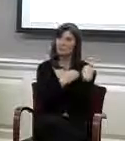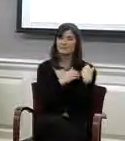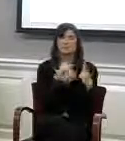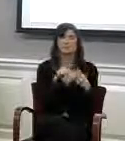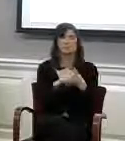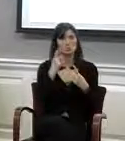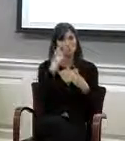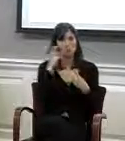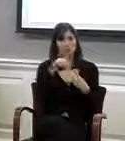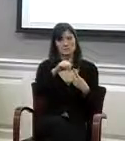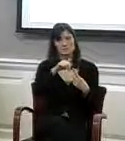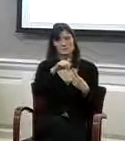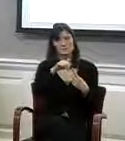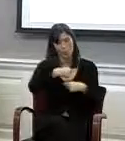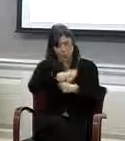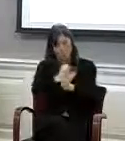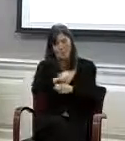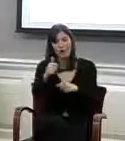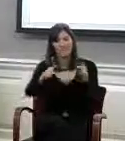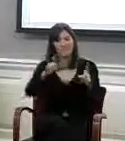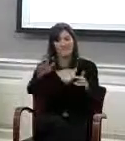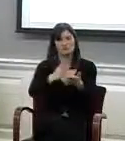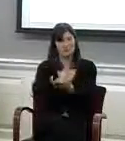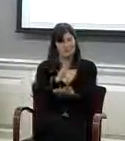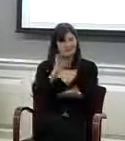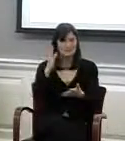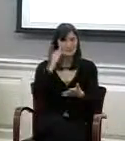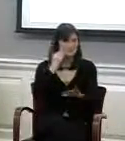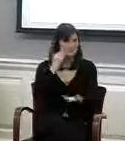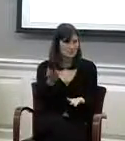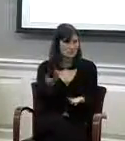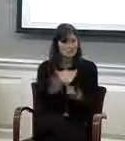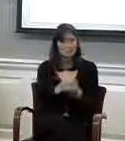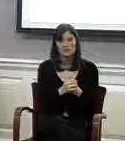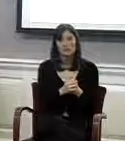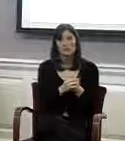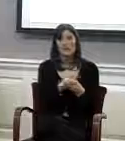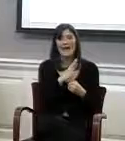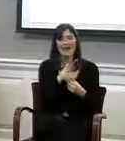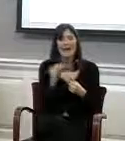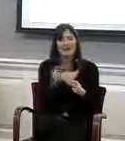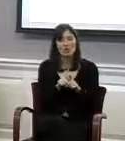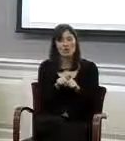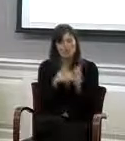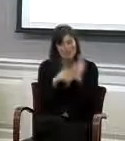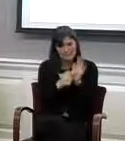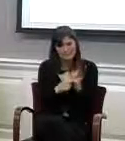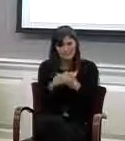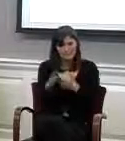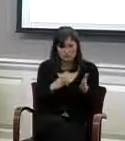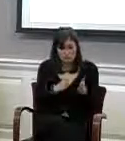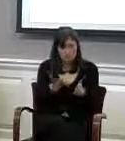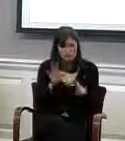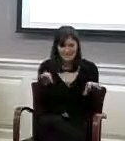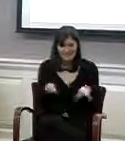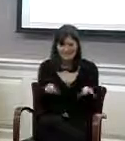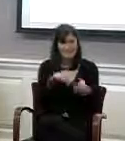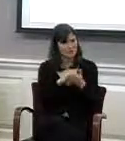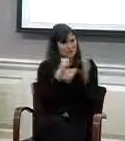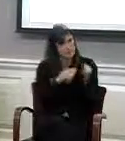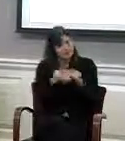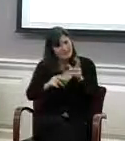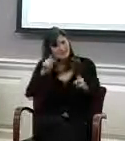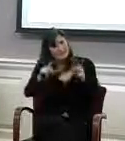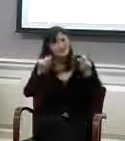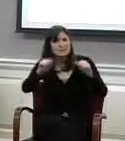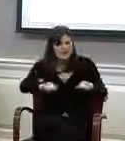realize the rights of others. Thirdly, the identification of strategies of action that individuals can undertake in their own lives, as